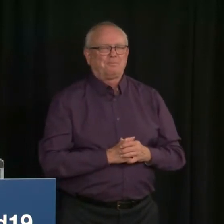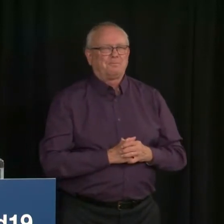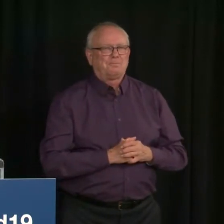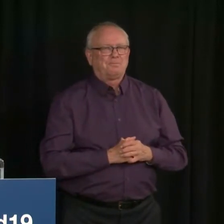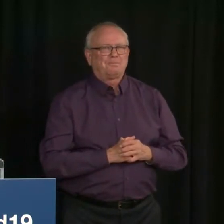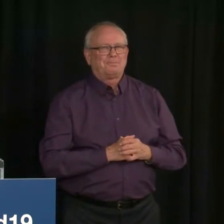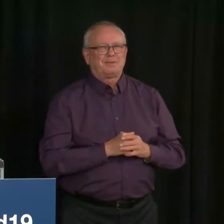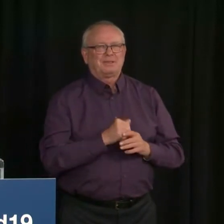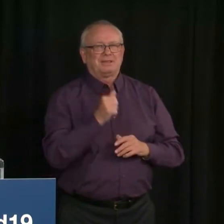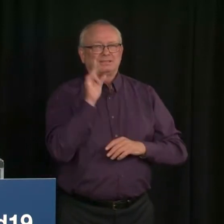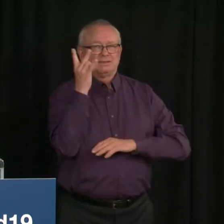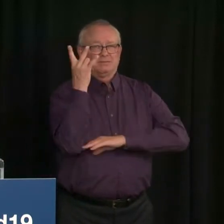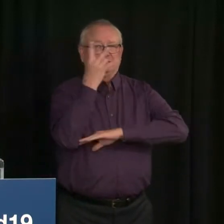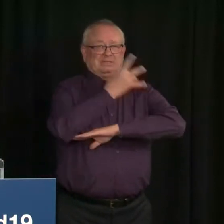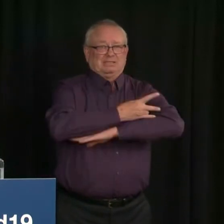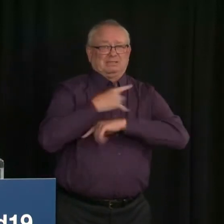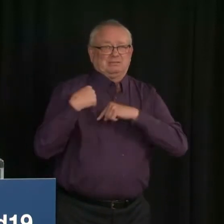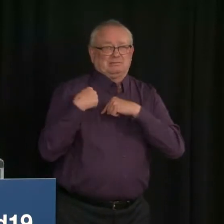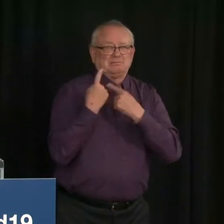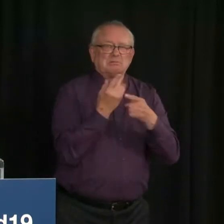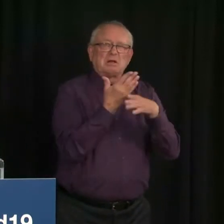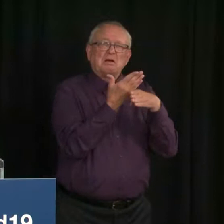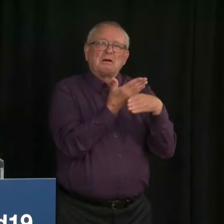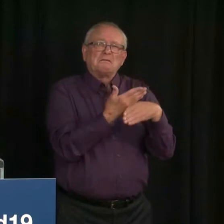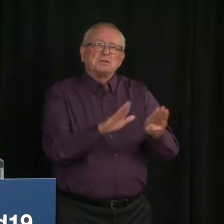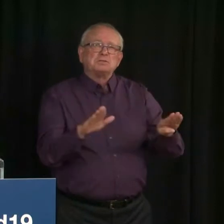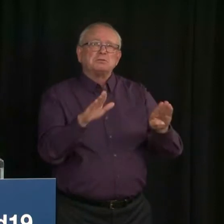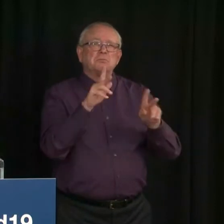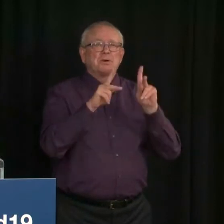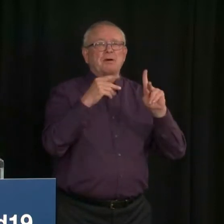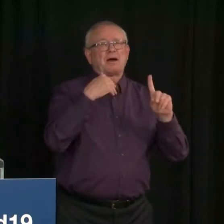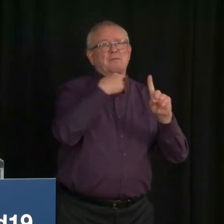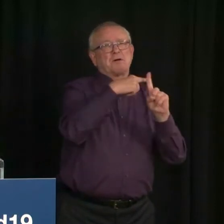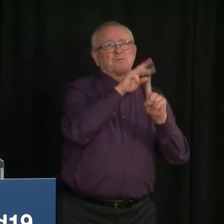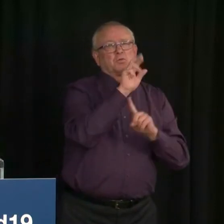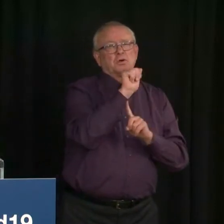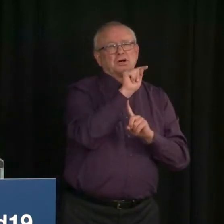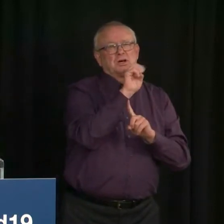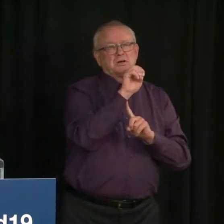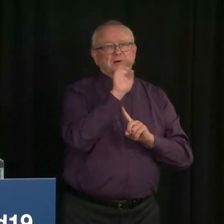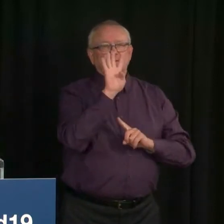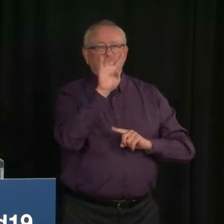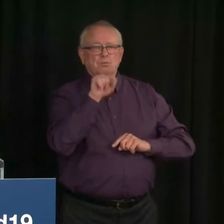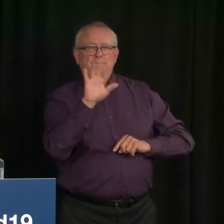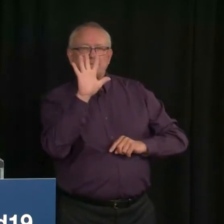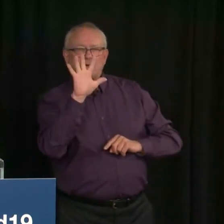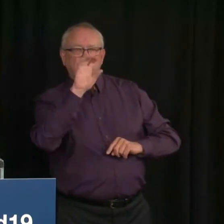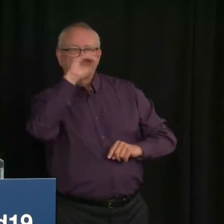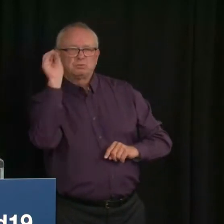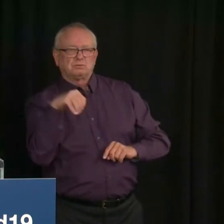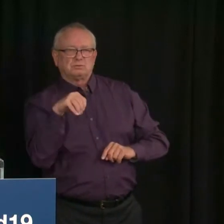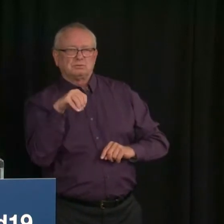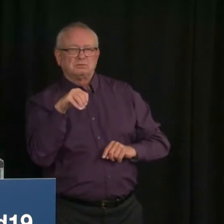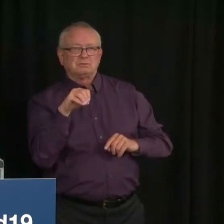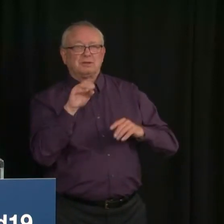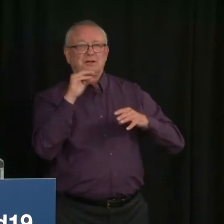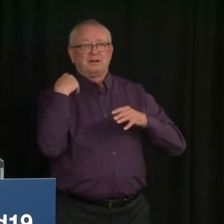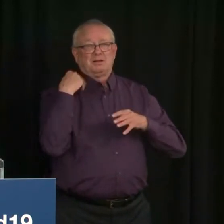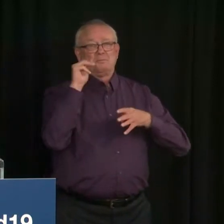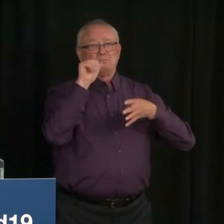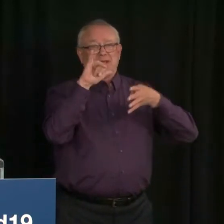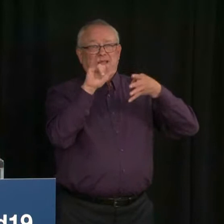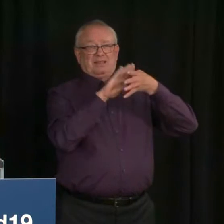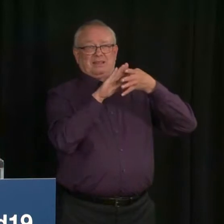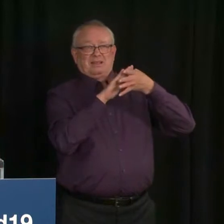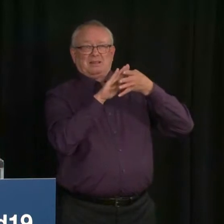sharp drop from the average of 11.7 in early May. Most importantly, Alberta's average positivity rate is